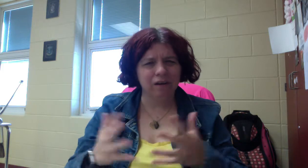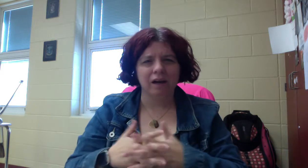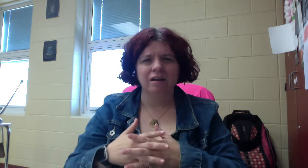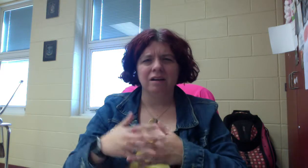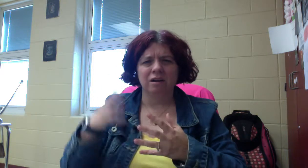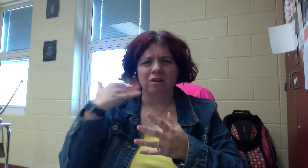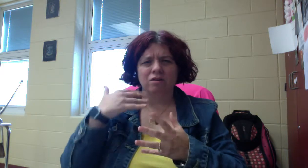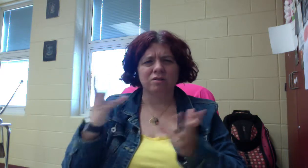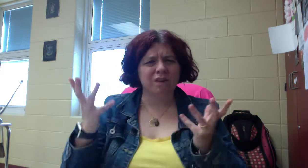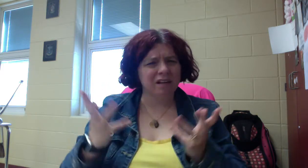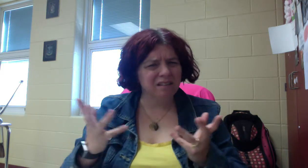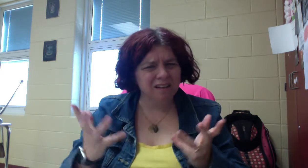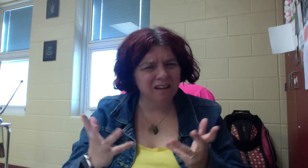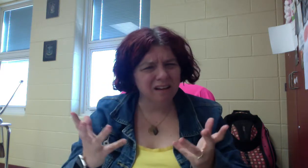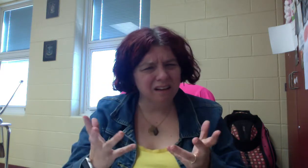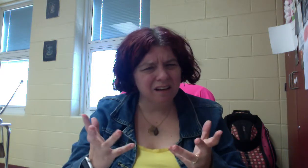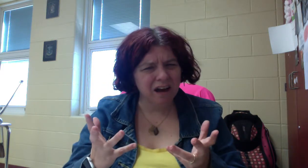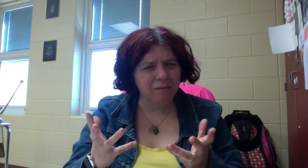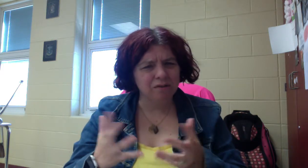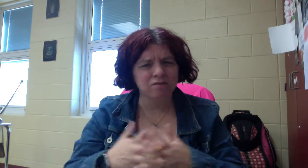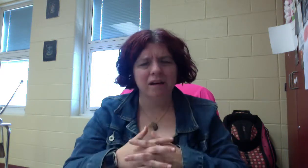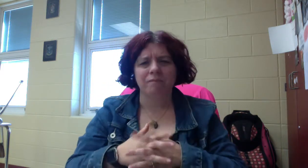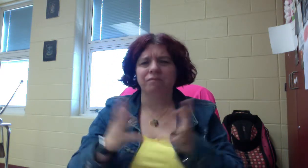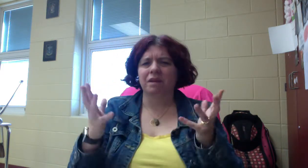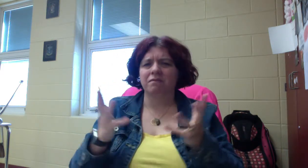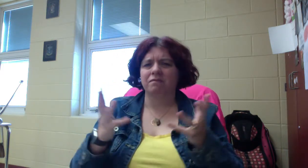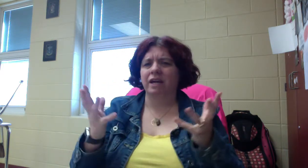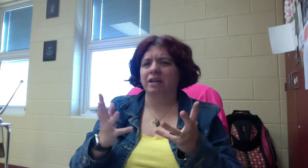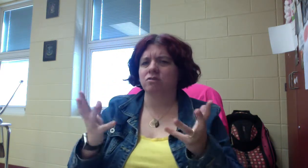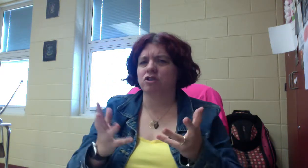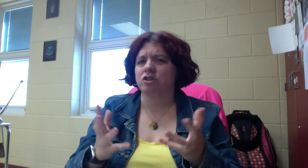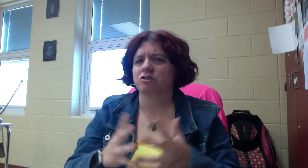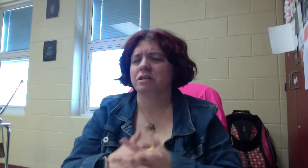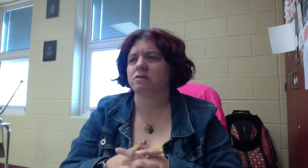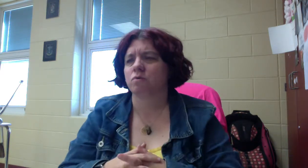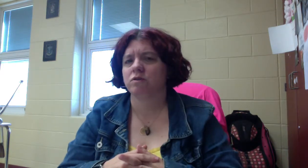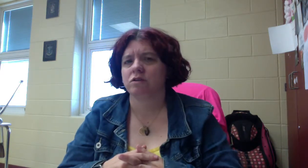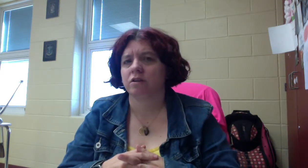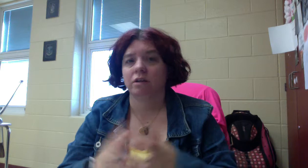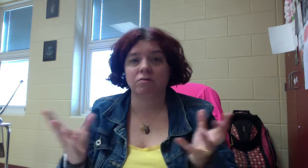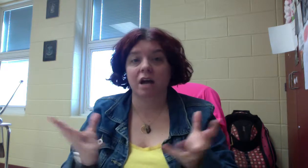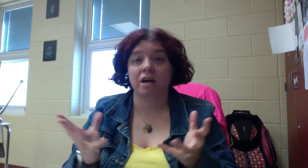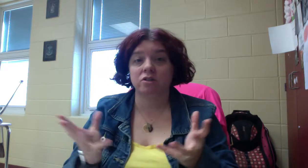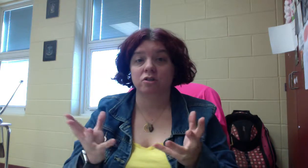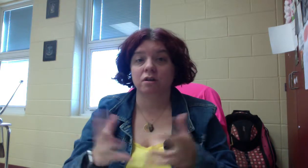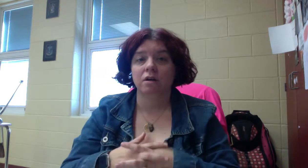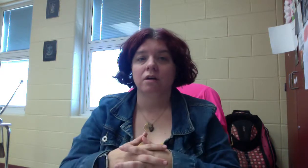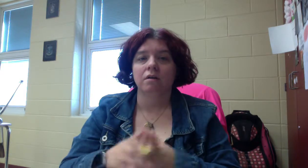Okay, notice the face. Eyebrows are down. Hands are gesturing in towards each other. They don't touch.